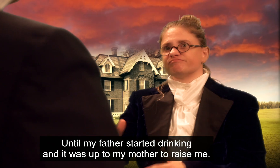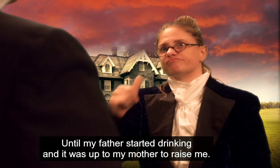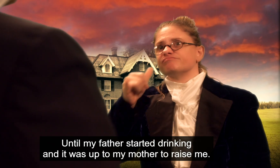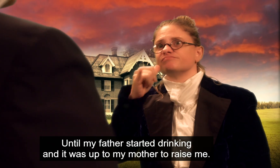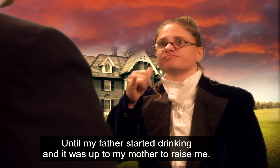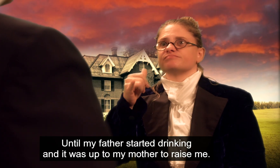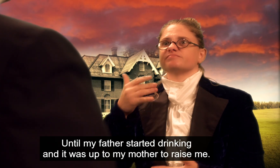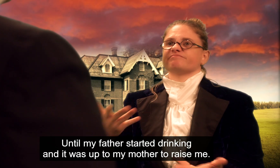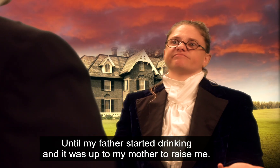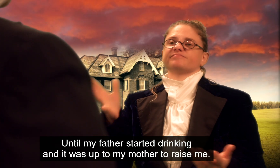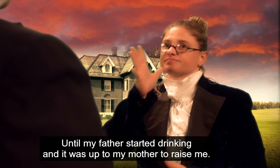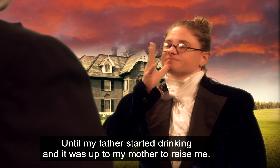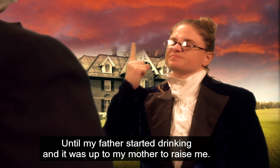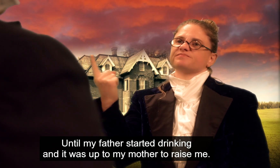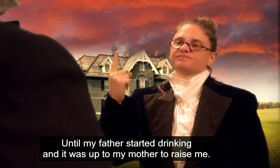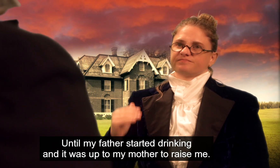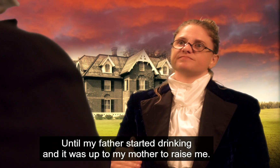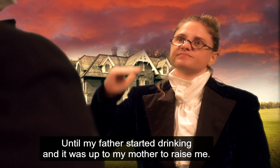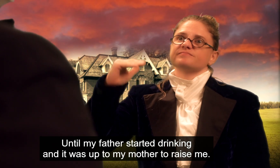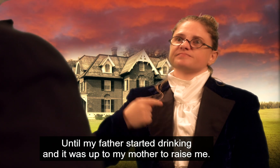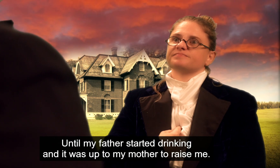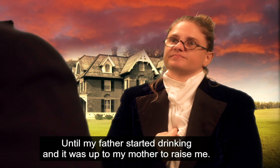drinking. And it was up to my mother to raise me.